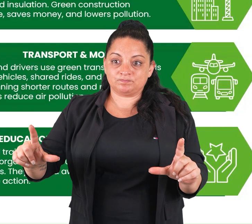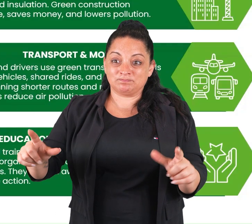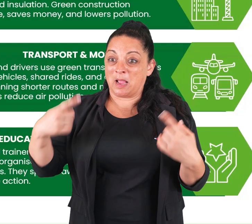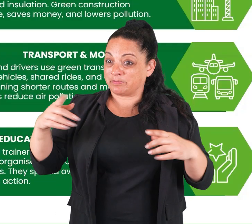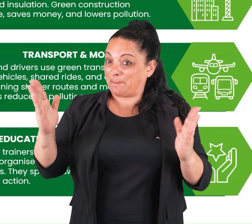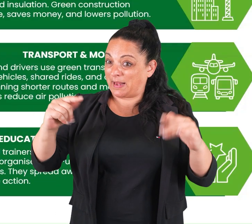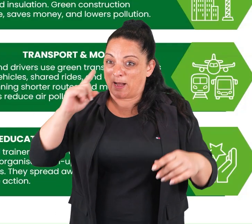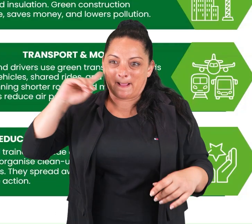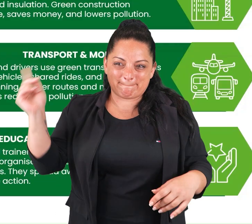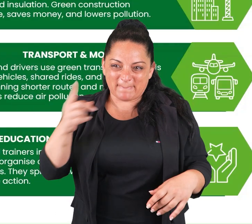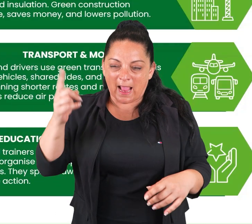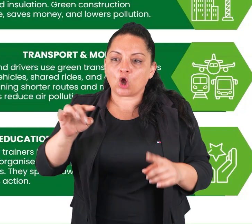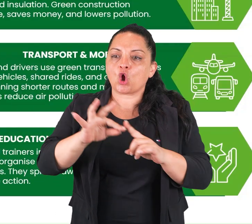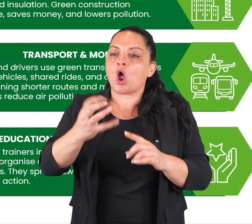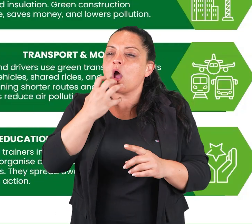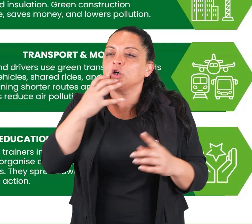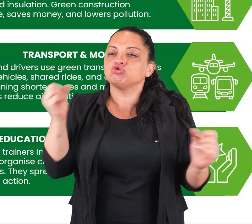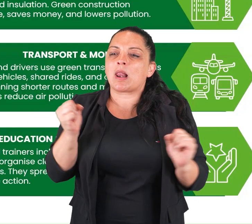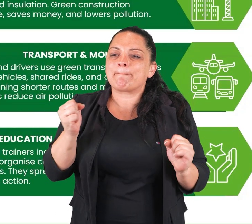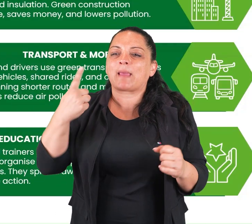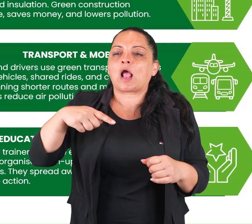installation and